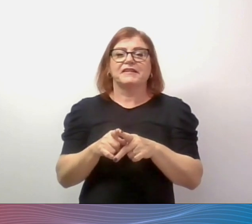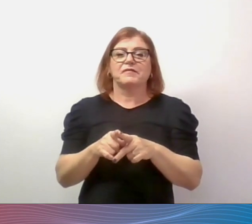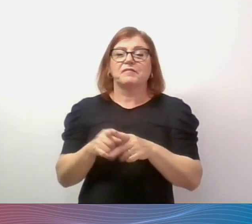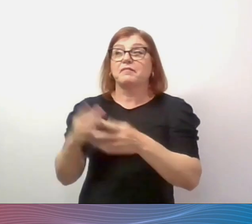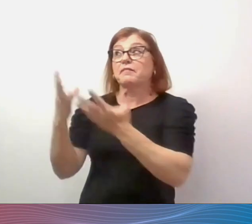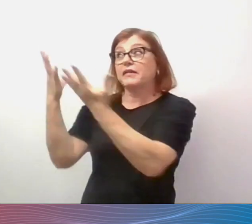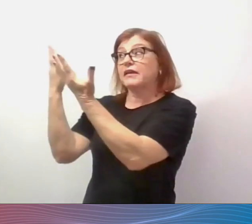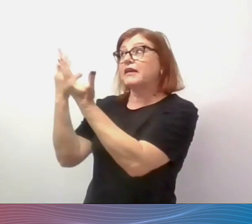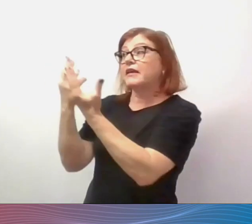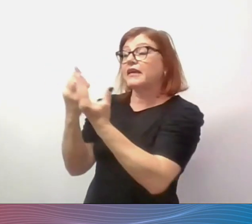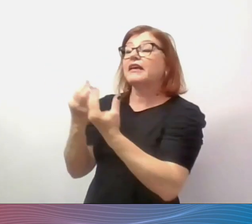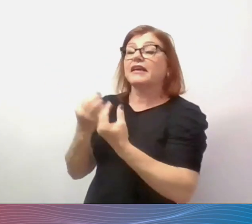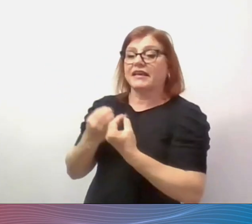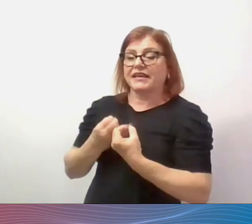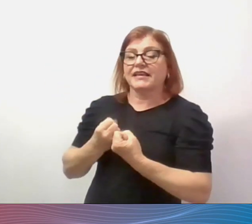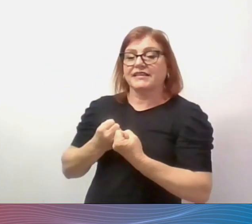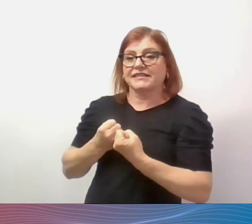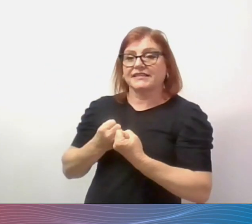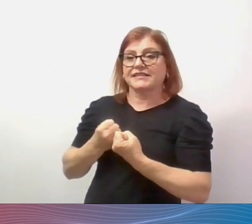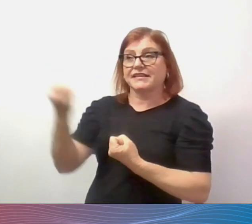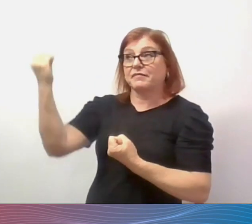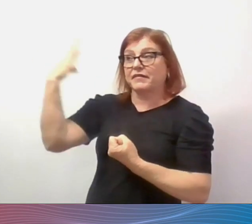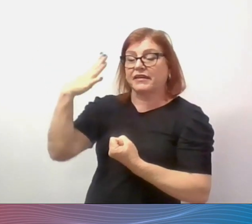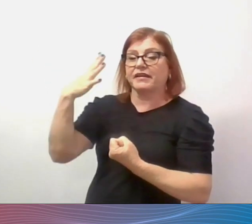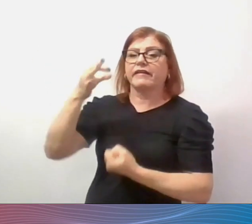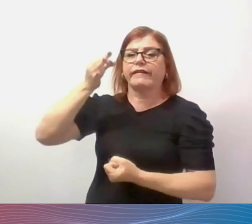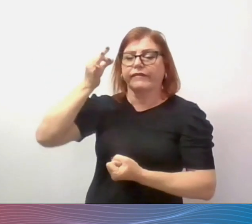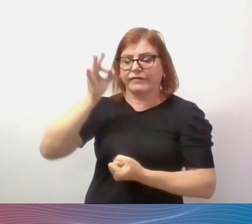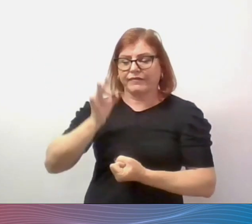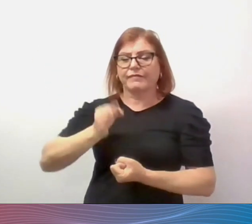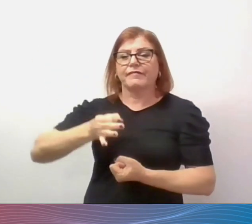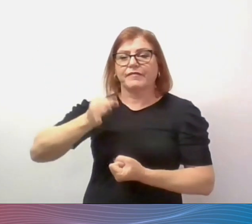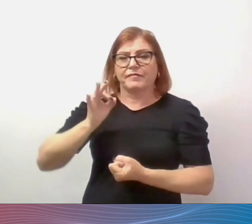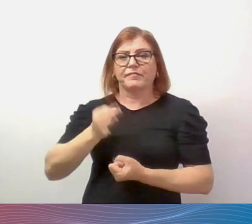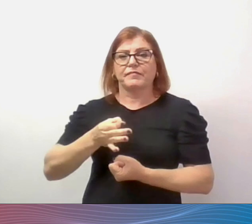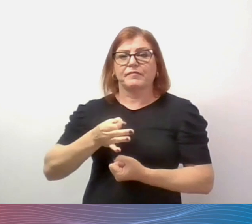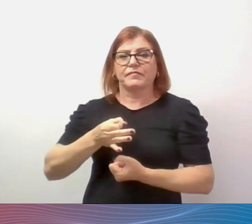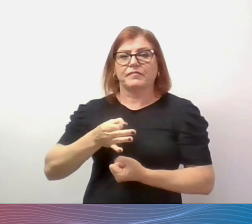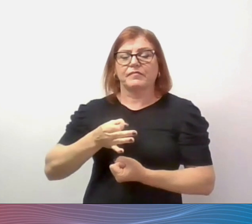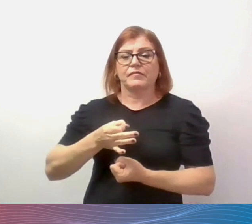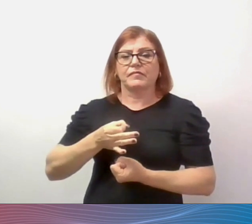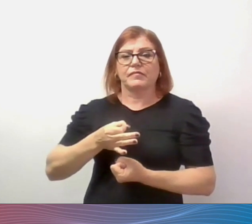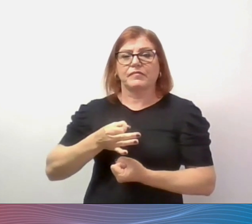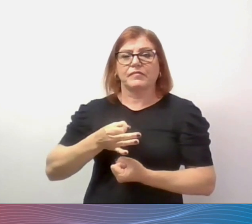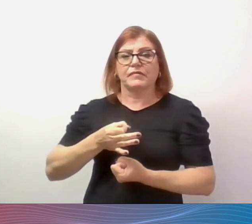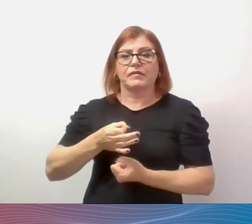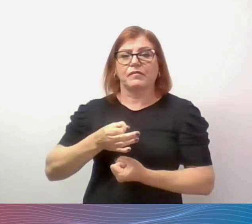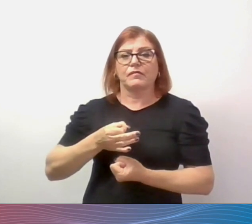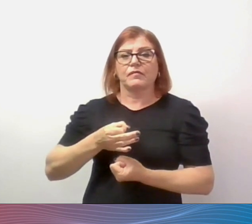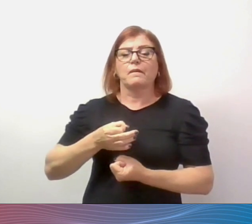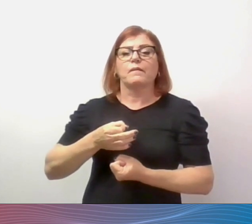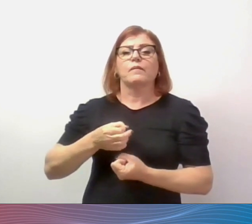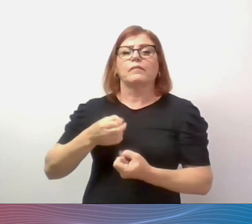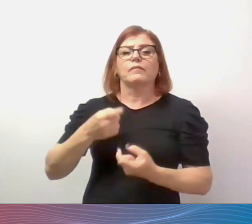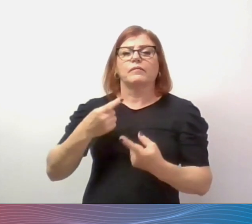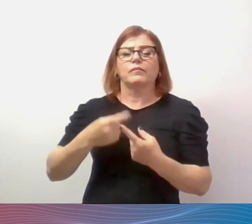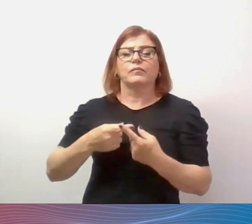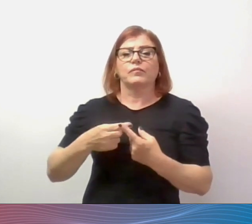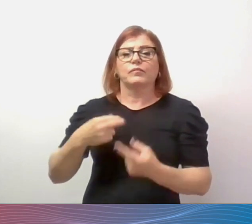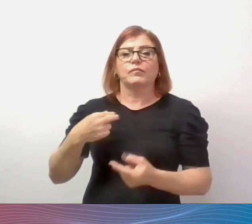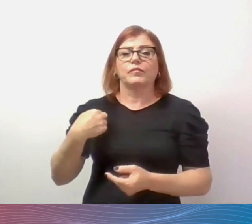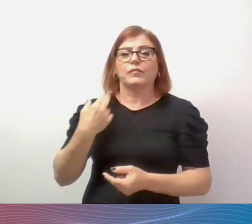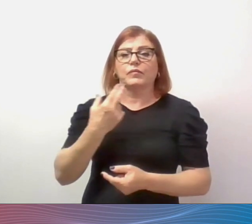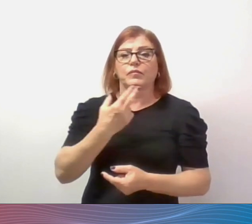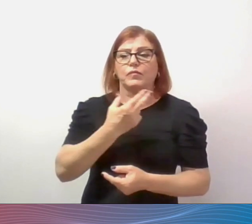also receive this grace in a proper way. Para que também esses sejam os dispensadores da graça. So that they may